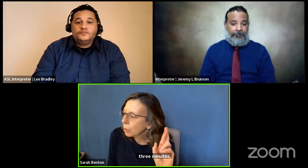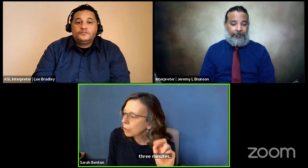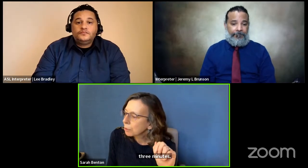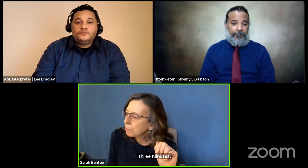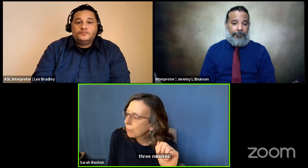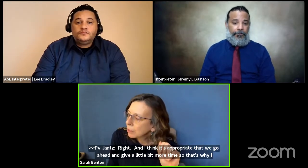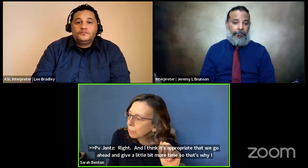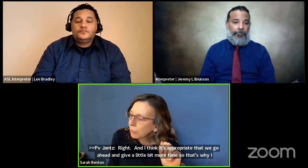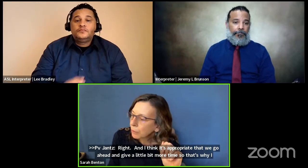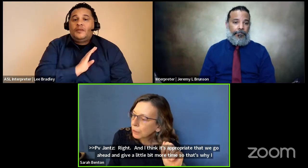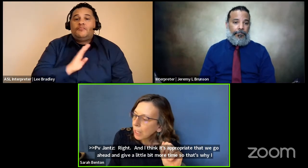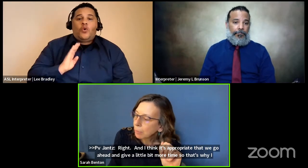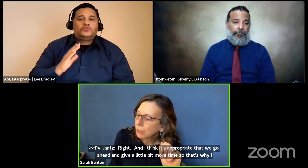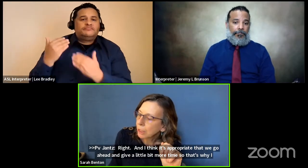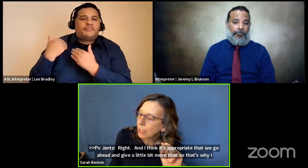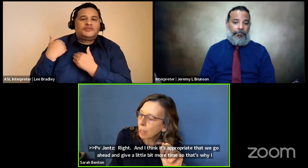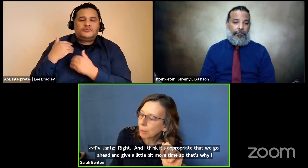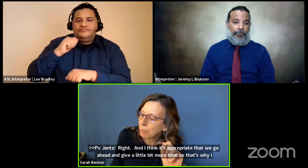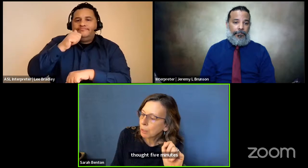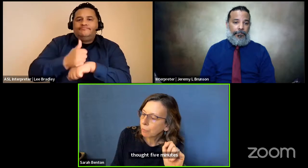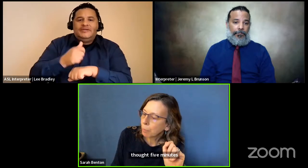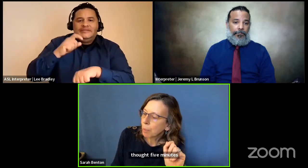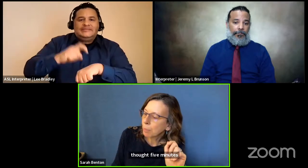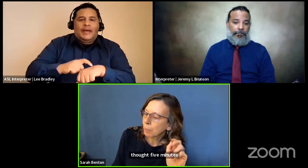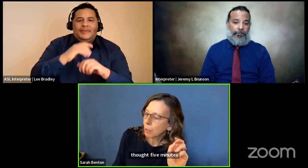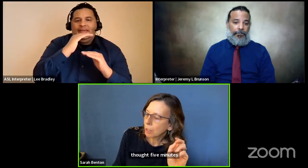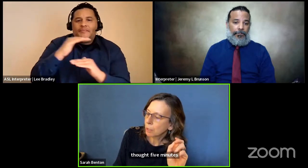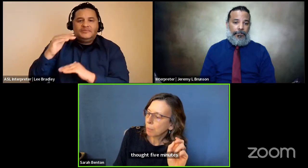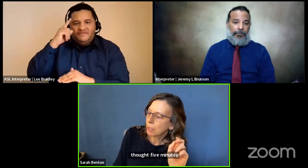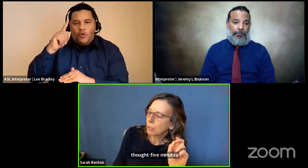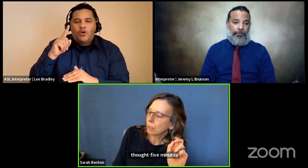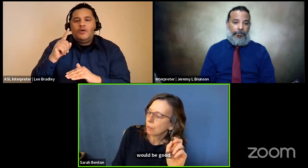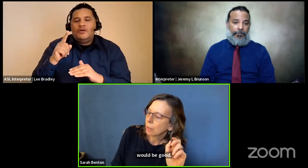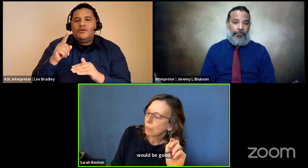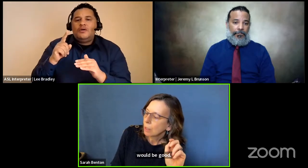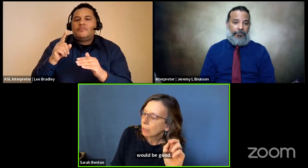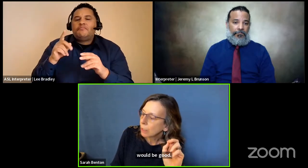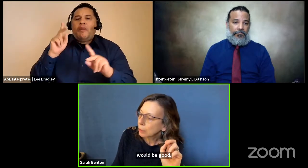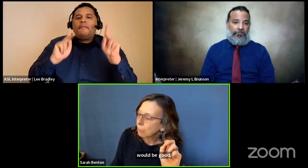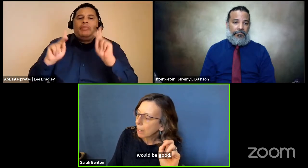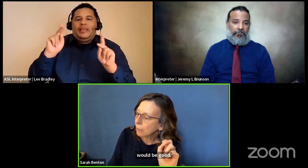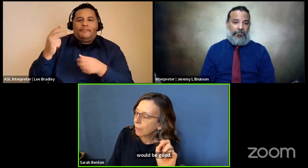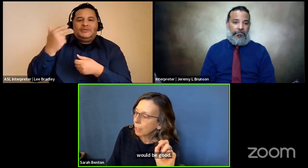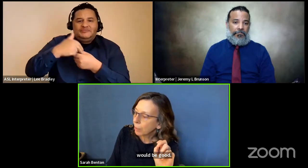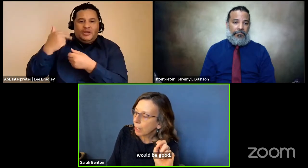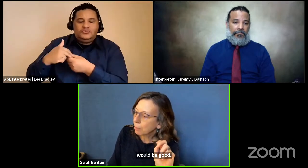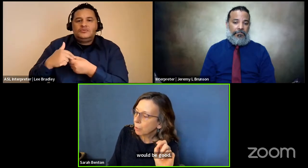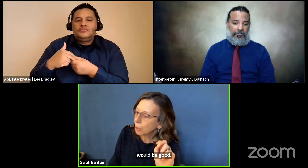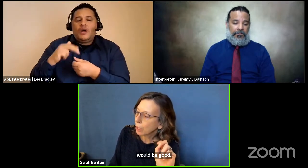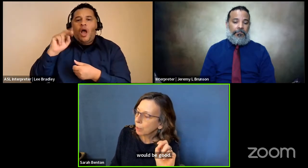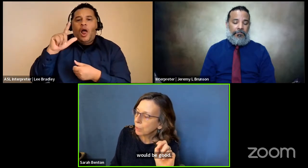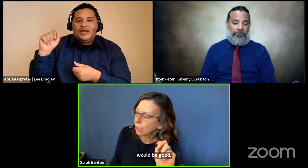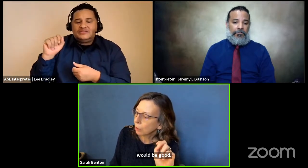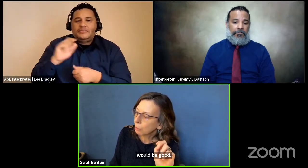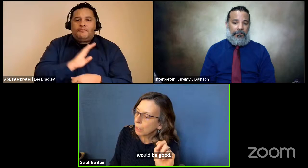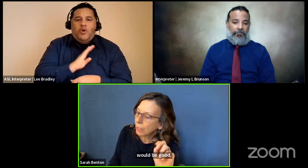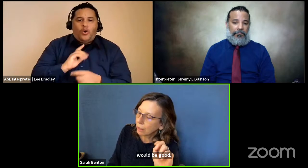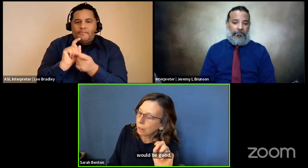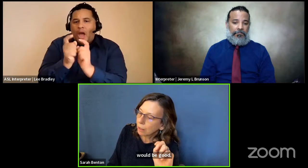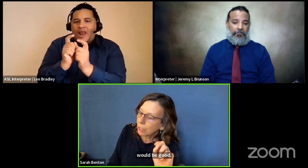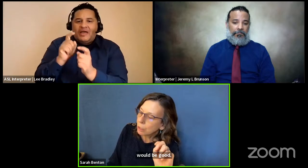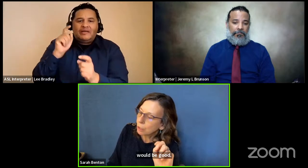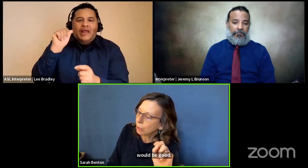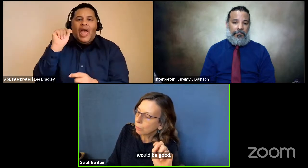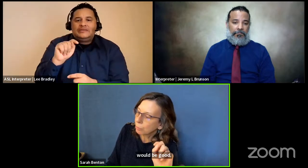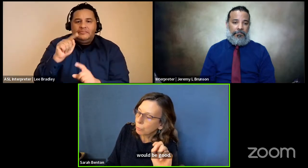The board is responsible for establishing time limits for public participation. Unless modified by the board at a particular